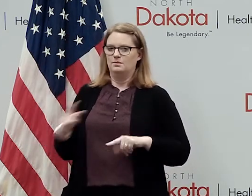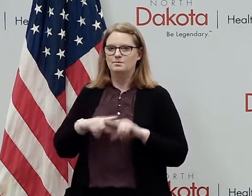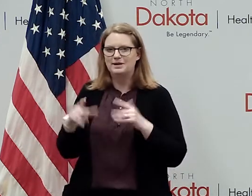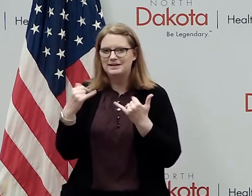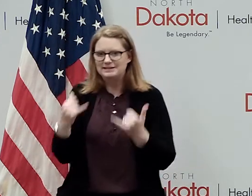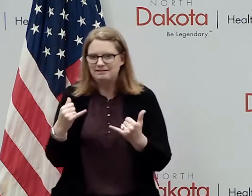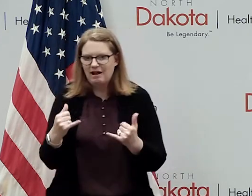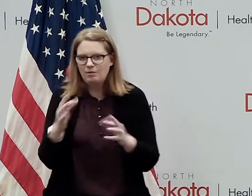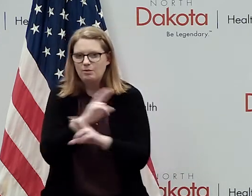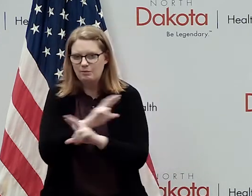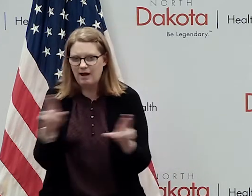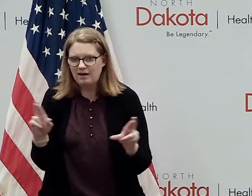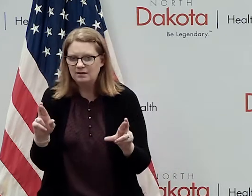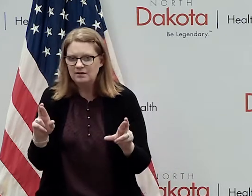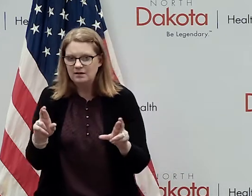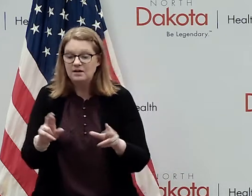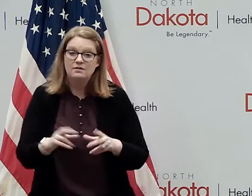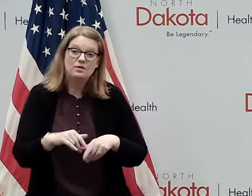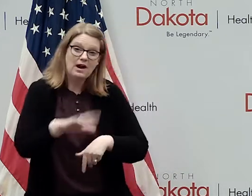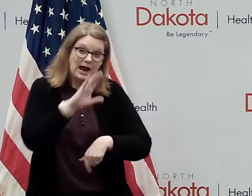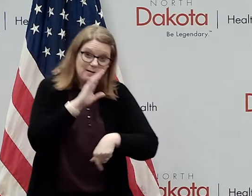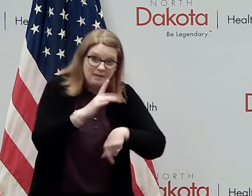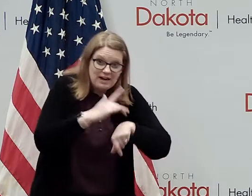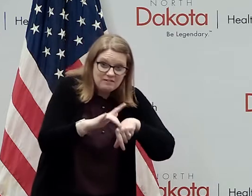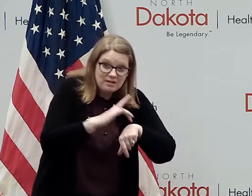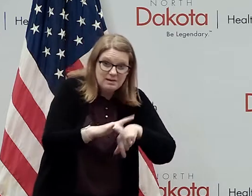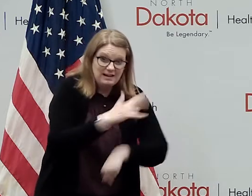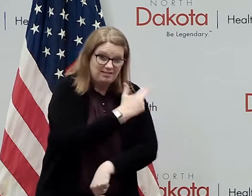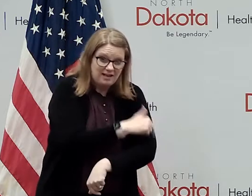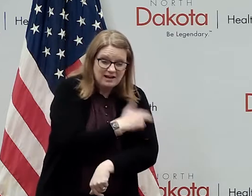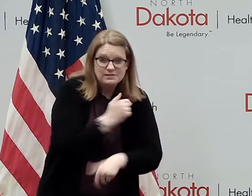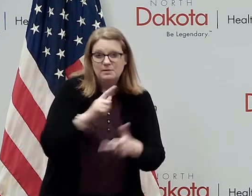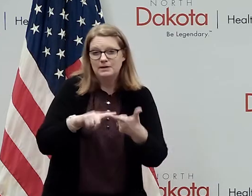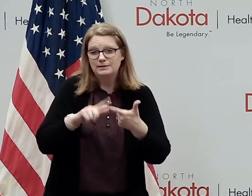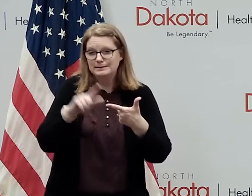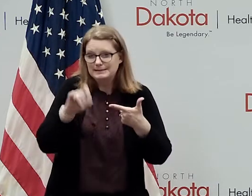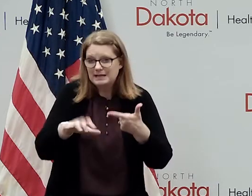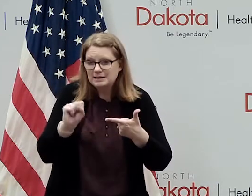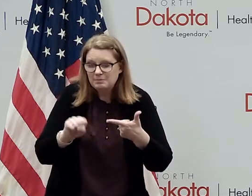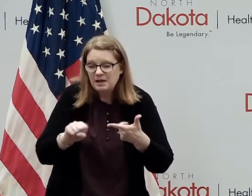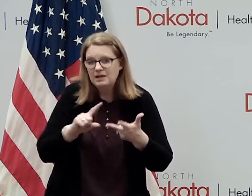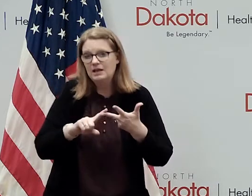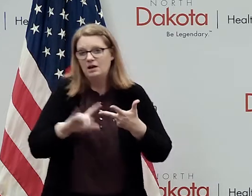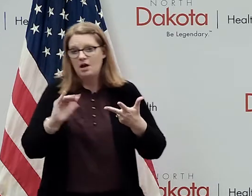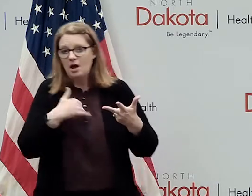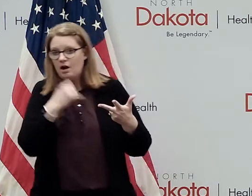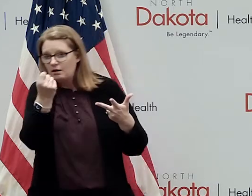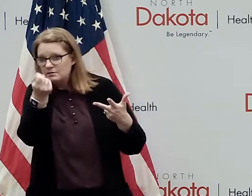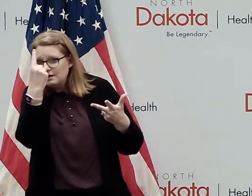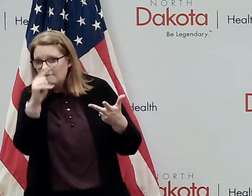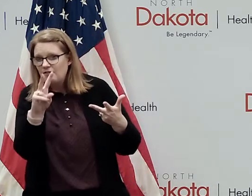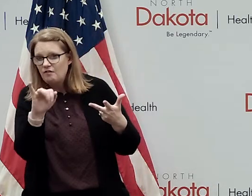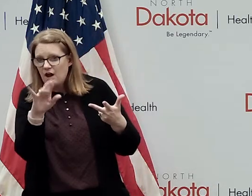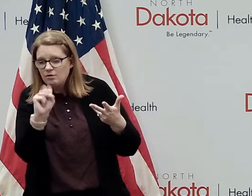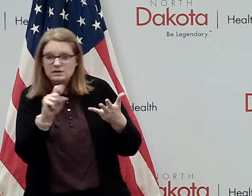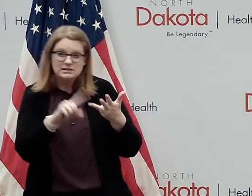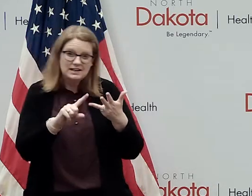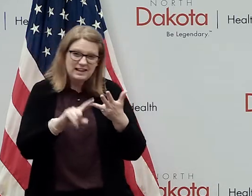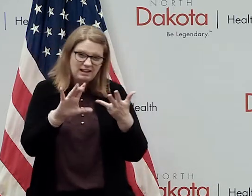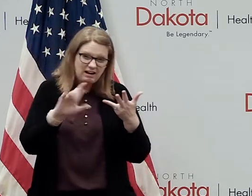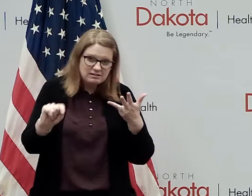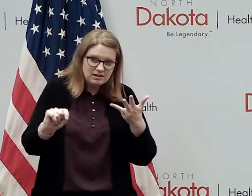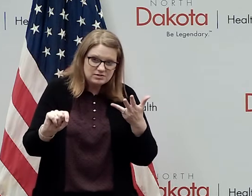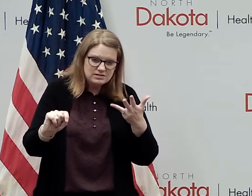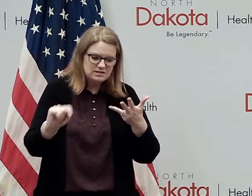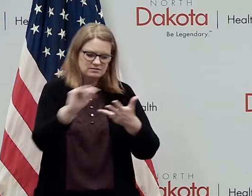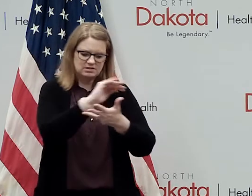hospital capacity, in our testing capability, in our understanding of the virus, our contact tracing capability, and